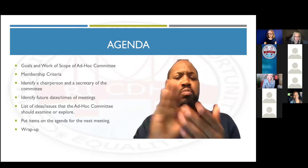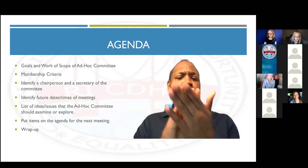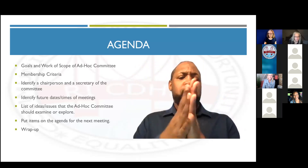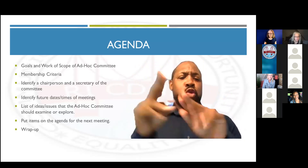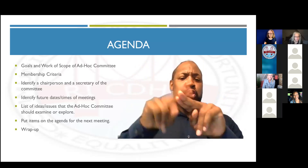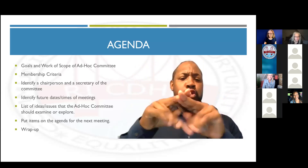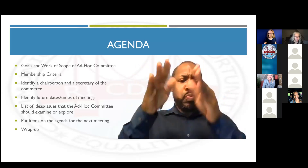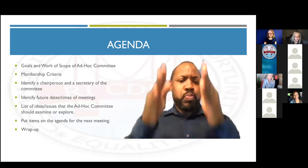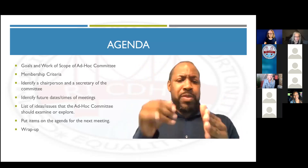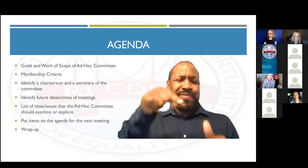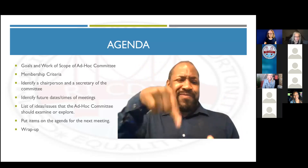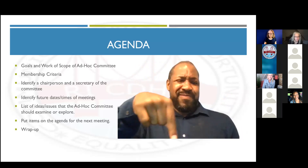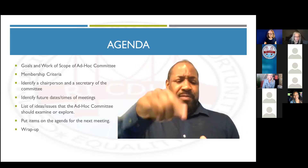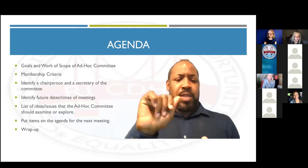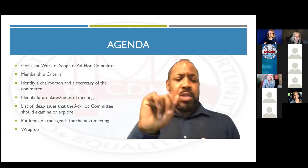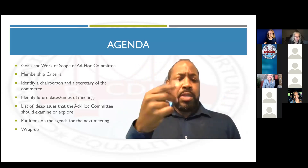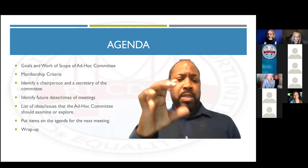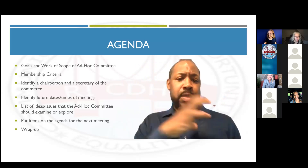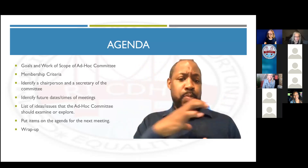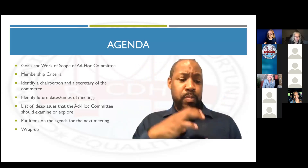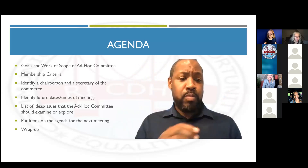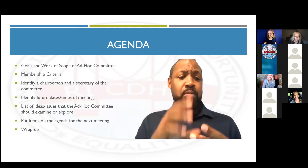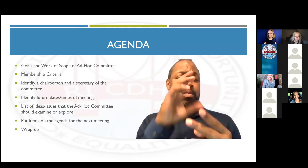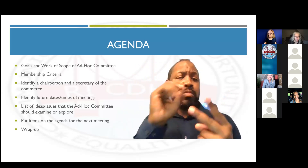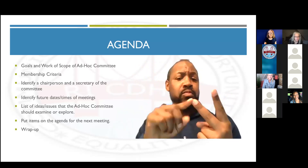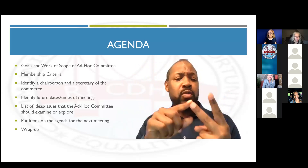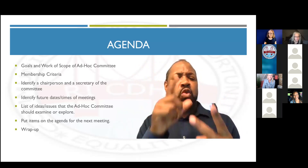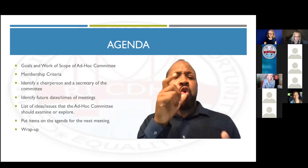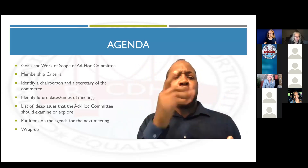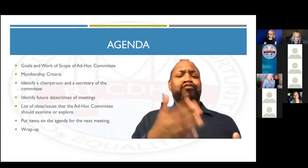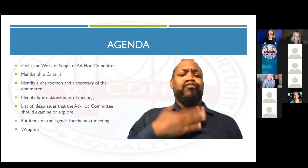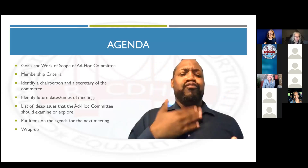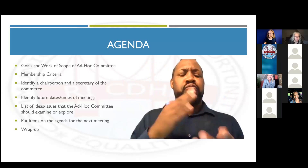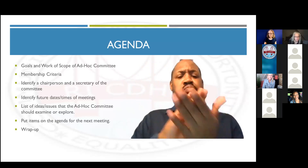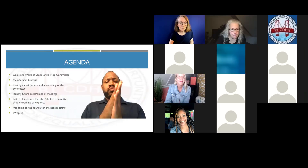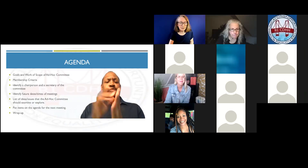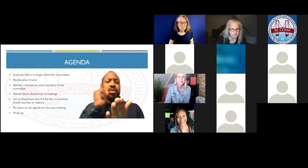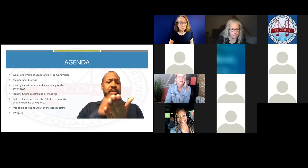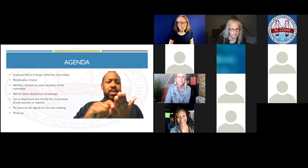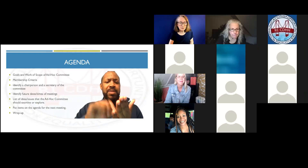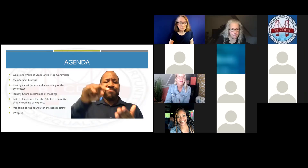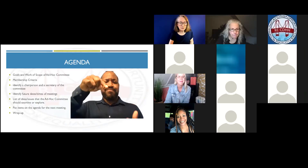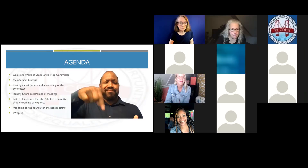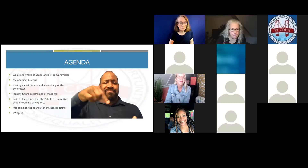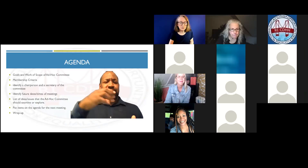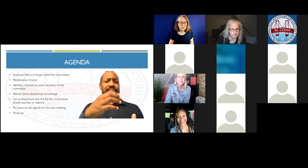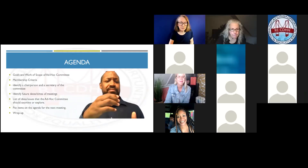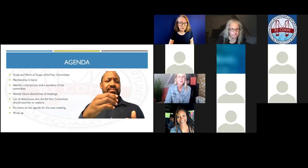I'd like to know who would be interested in chairing this committee, this ad hoc committee, and who would be willing to take